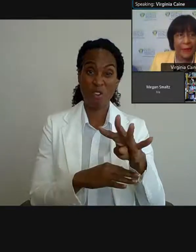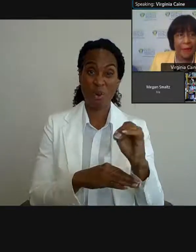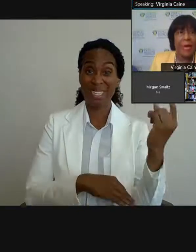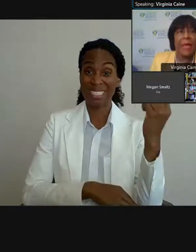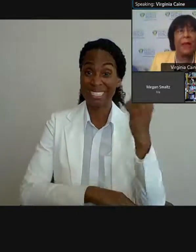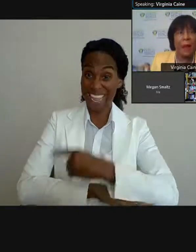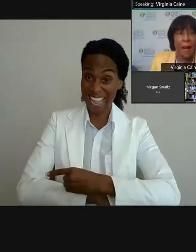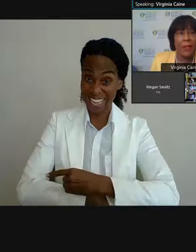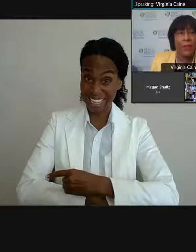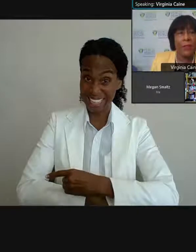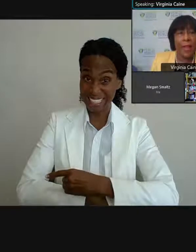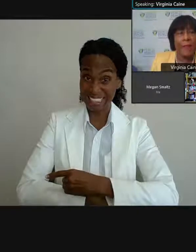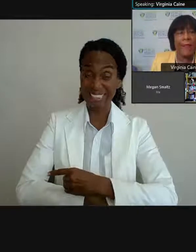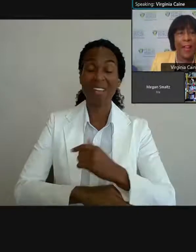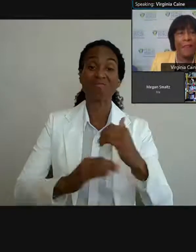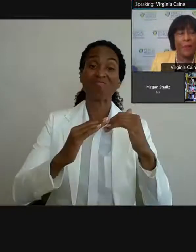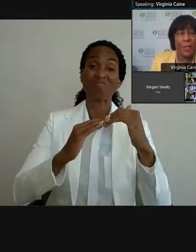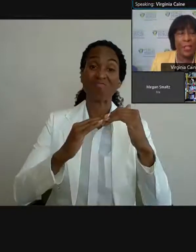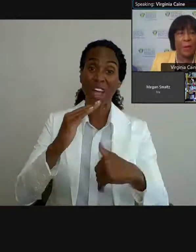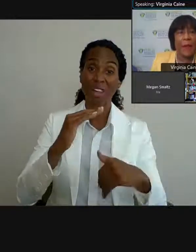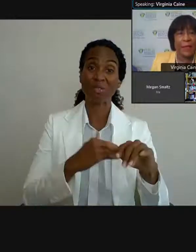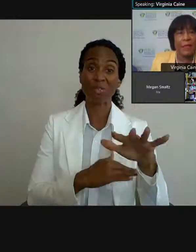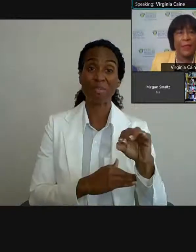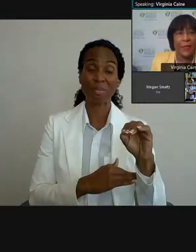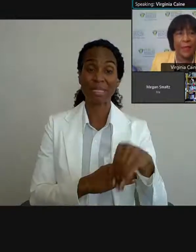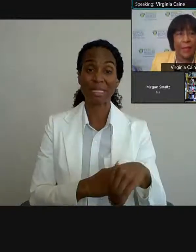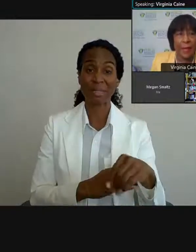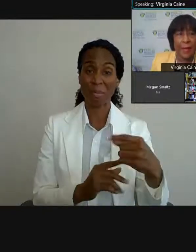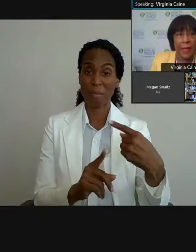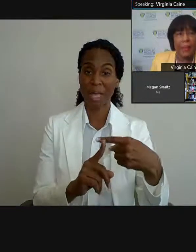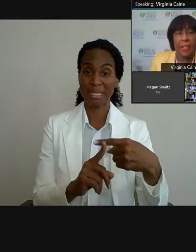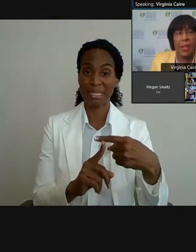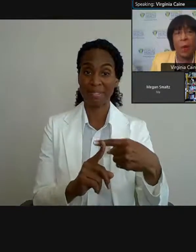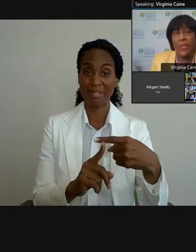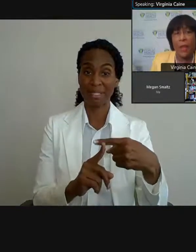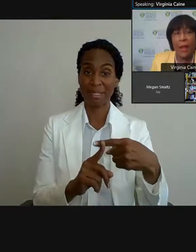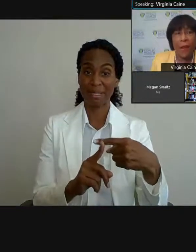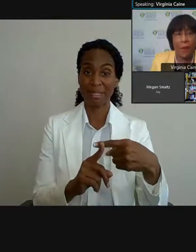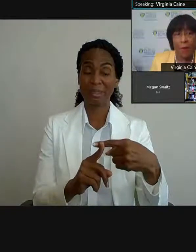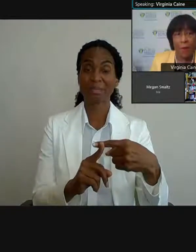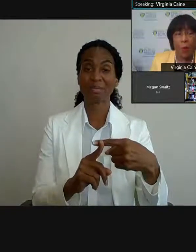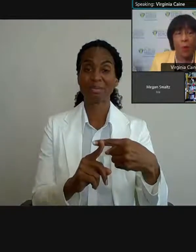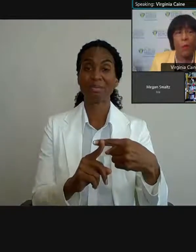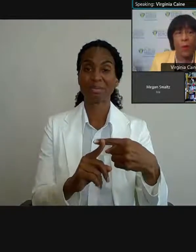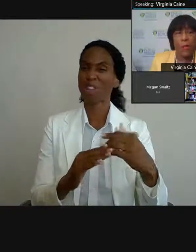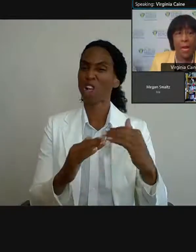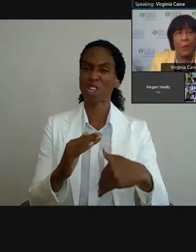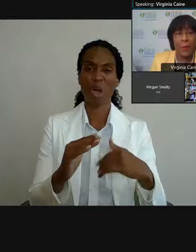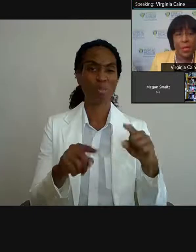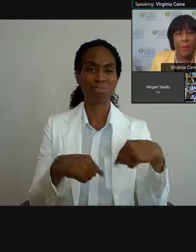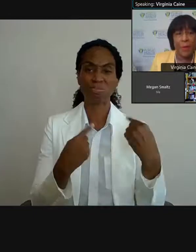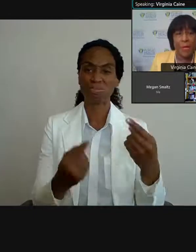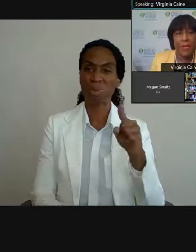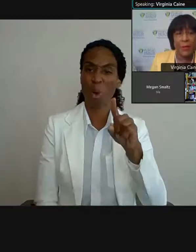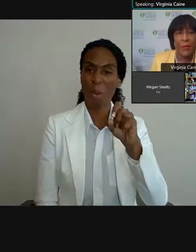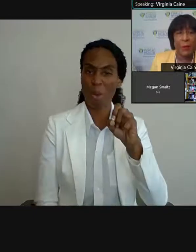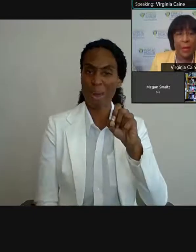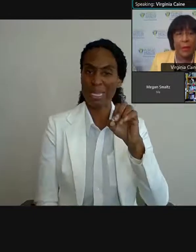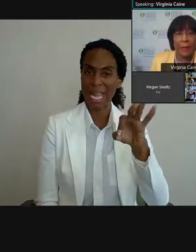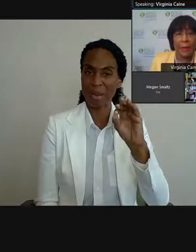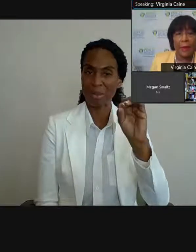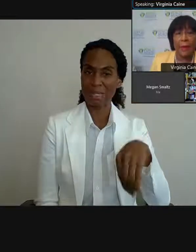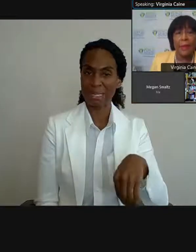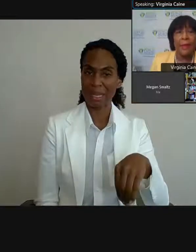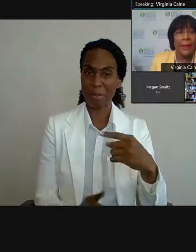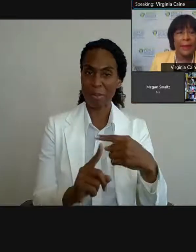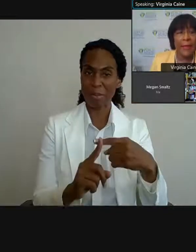days being under that 5% positivity at the lowest ever at 1.9% positivity